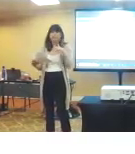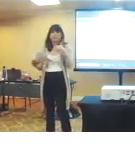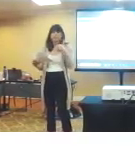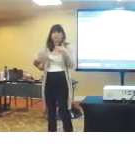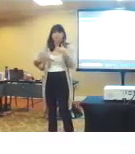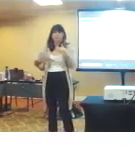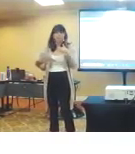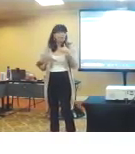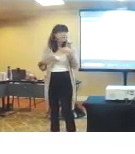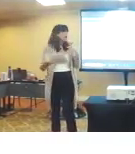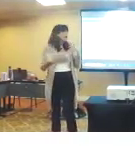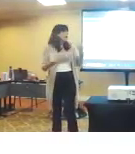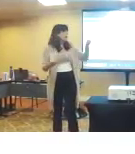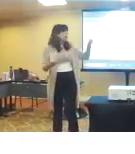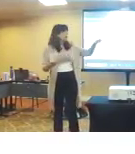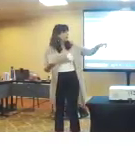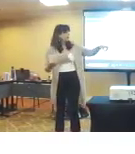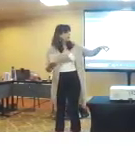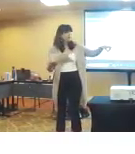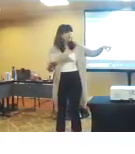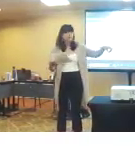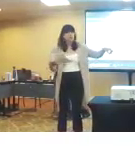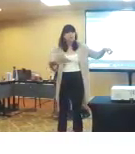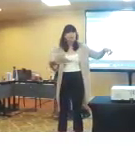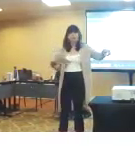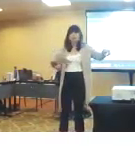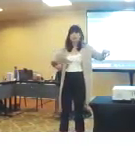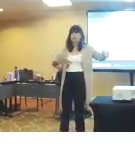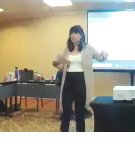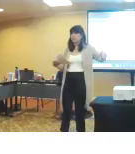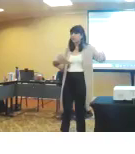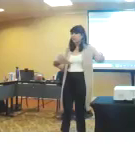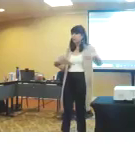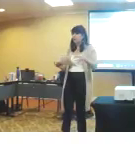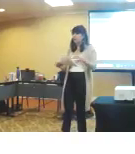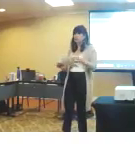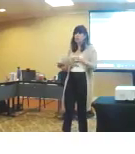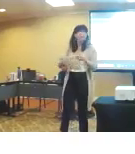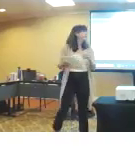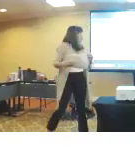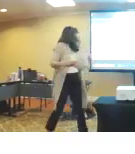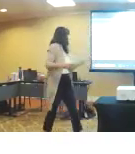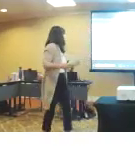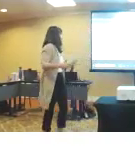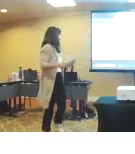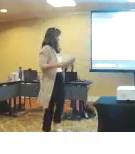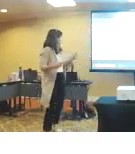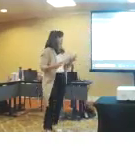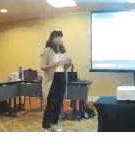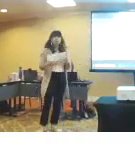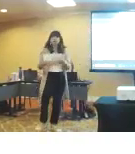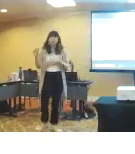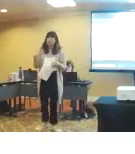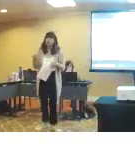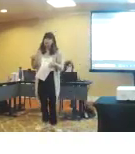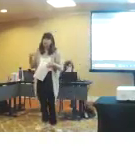off while I'm speaking just so you can hear me. And there's also lots of hand sanitizer. So everybody take care of your health today. And then